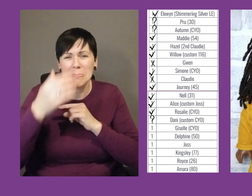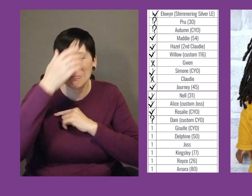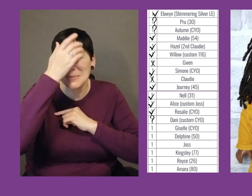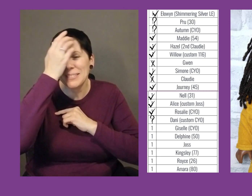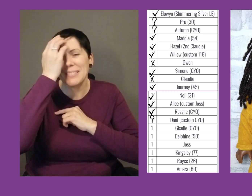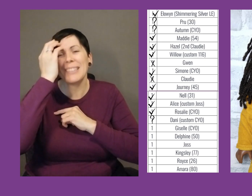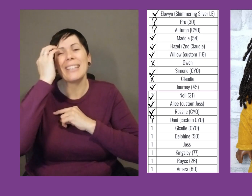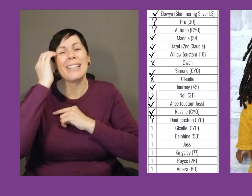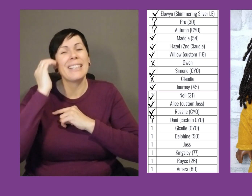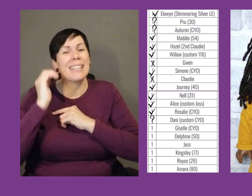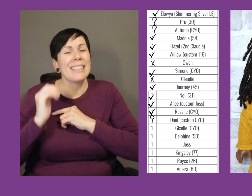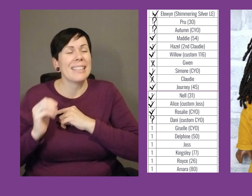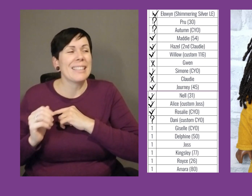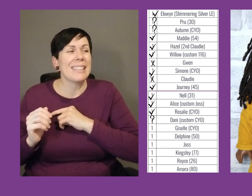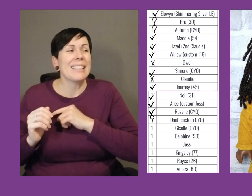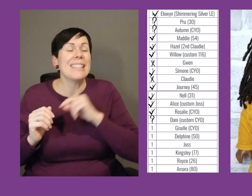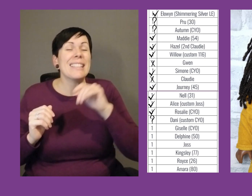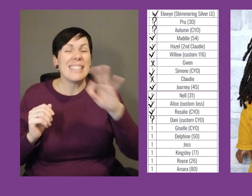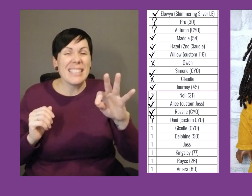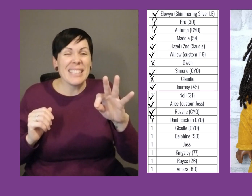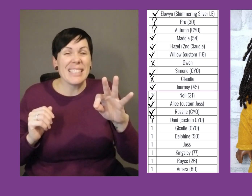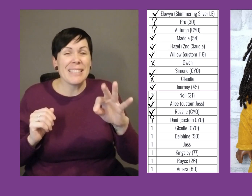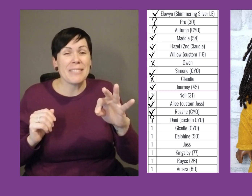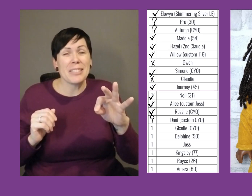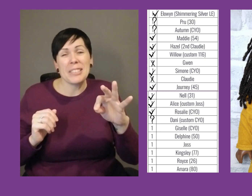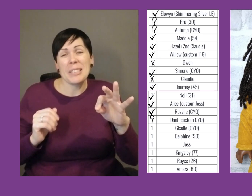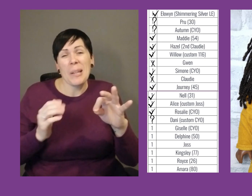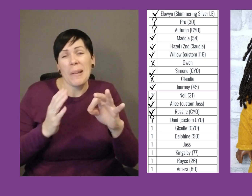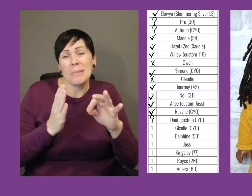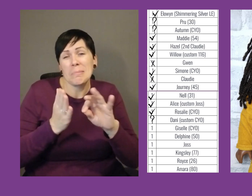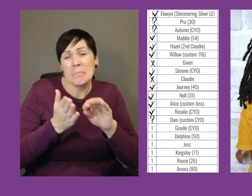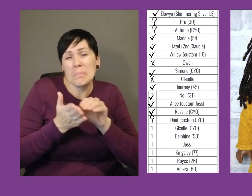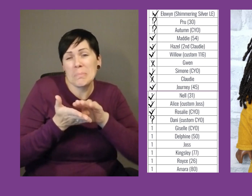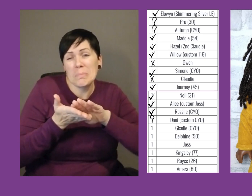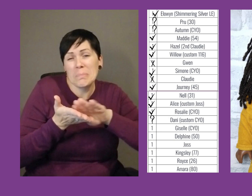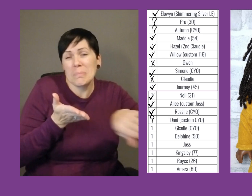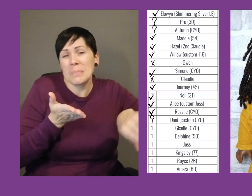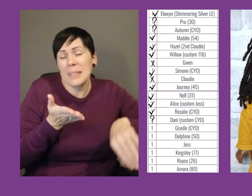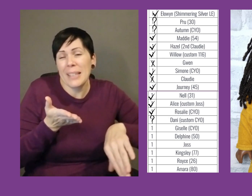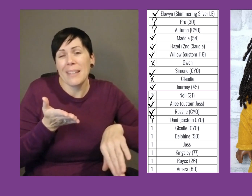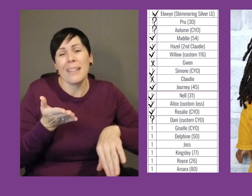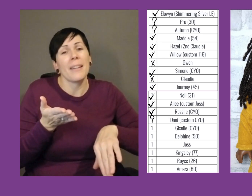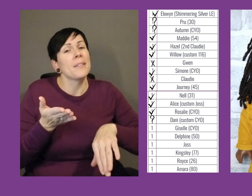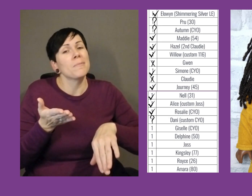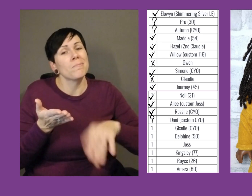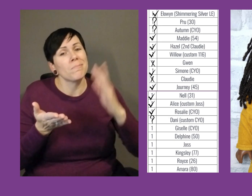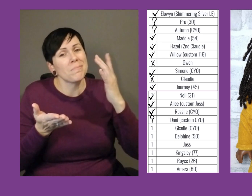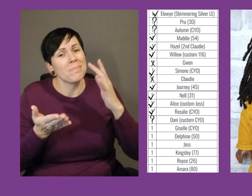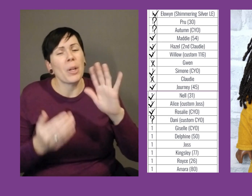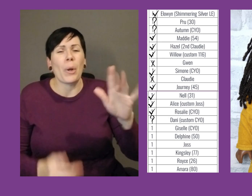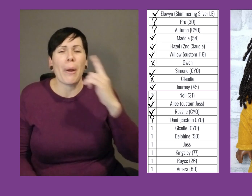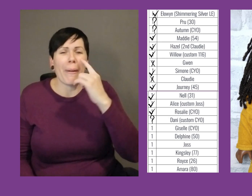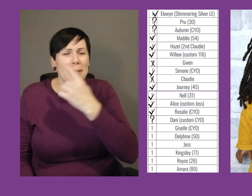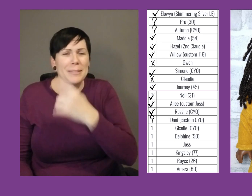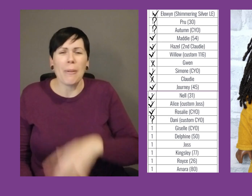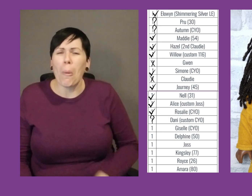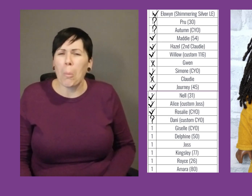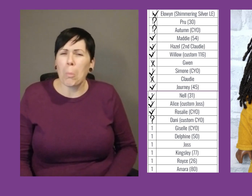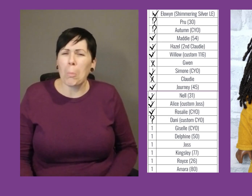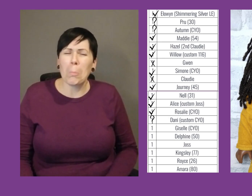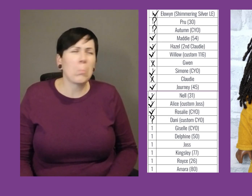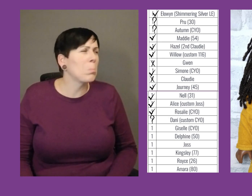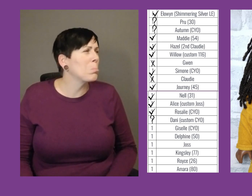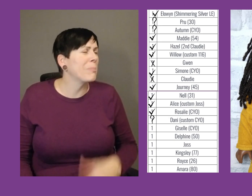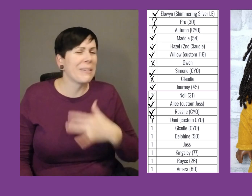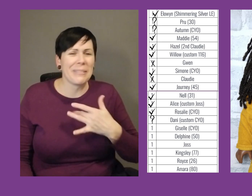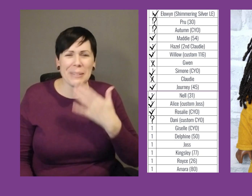If I didn't put her on my top 20, it would only be because of her eyes. I feel horrible even saying